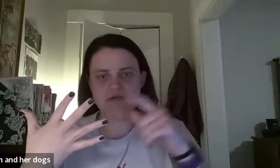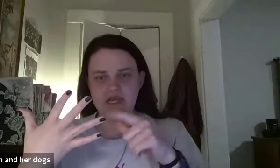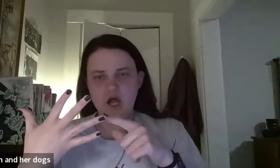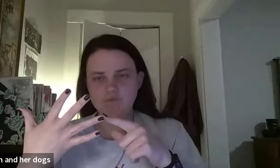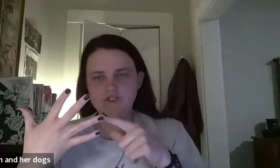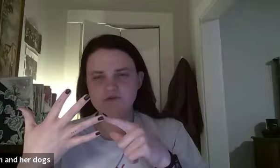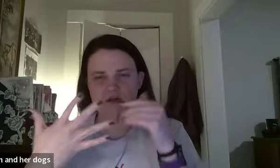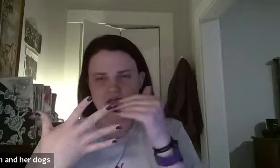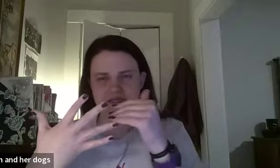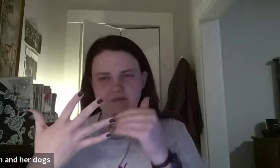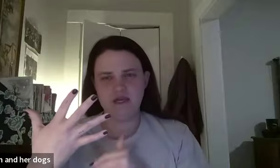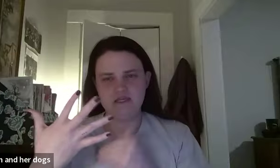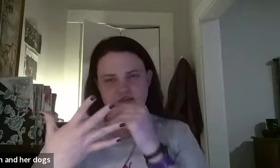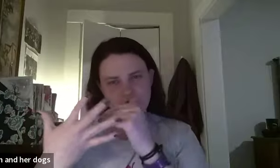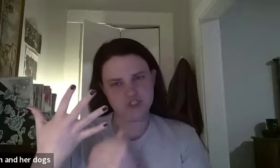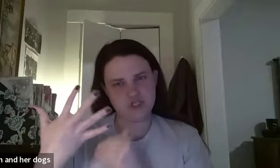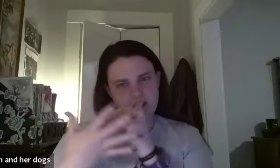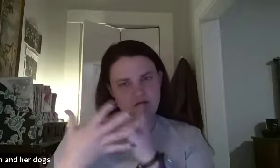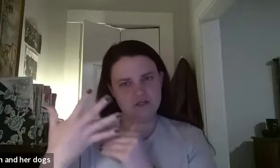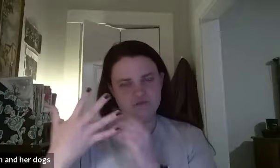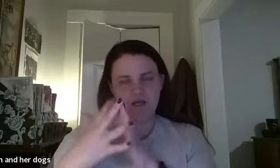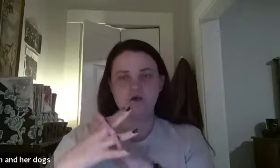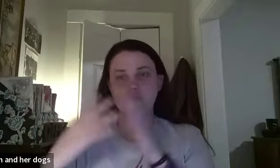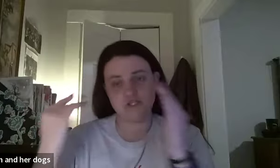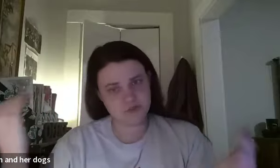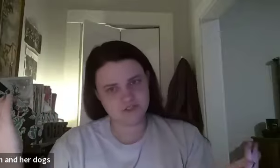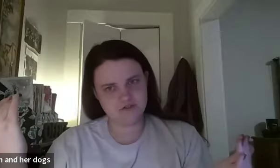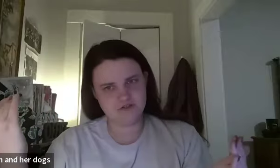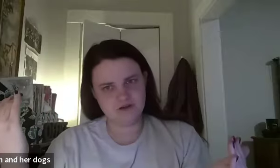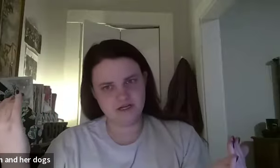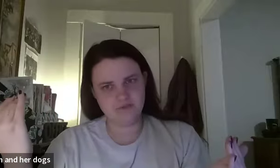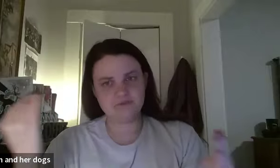It helps you kind of keep pace of which child is where or which person you're talking about.